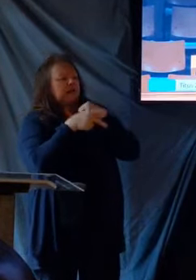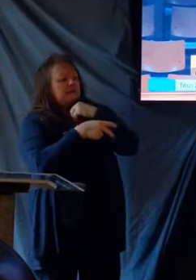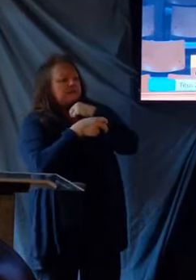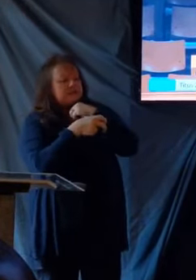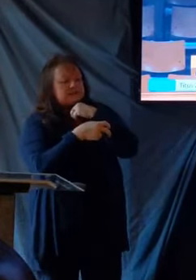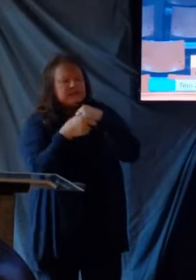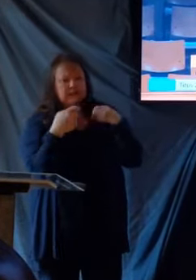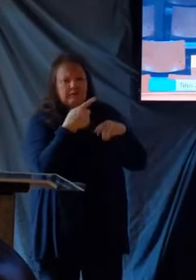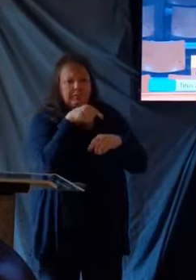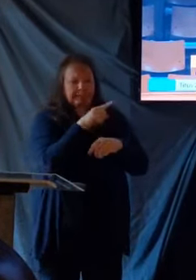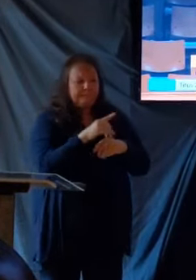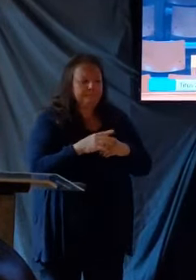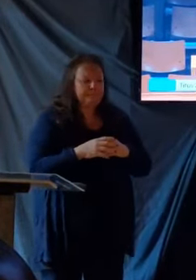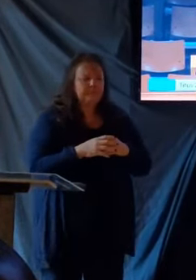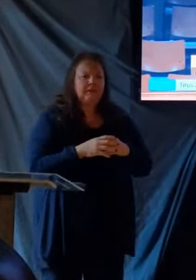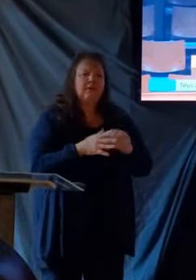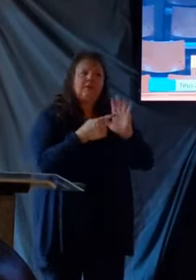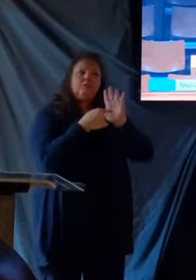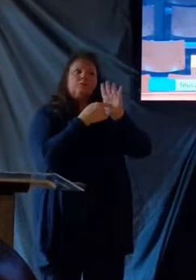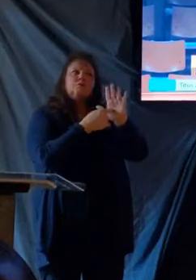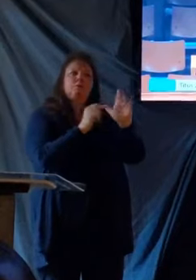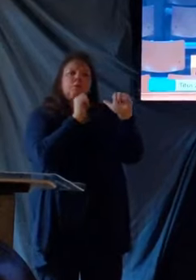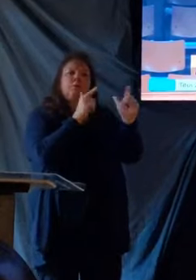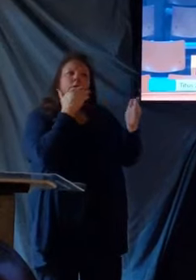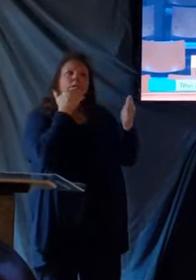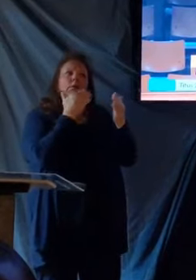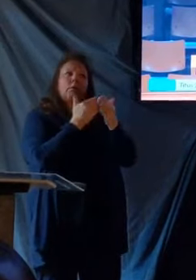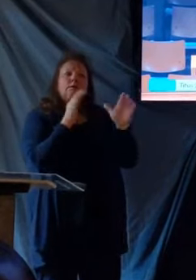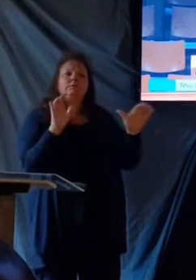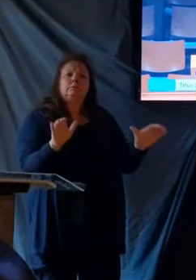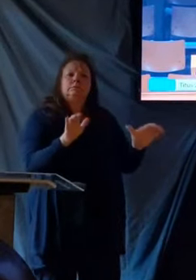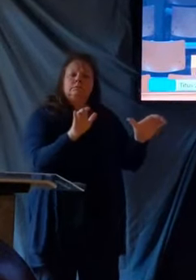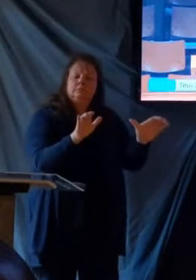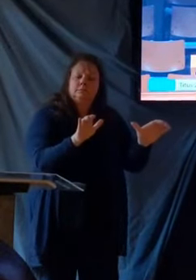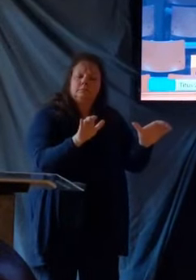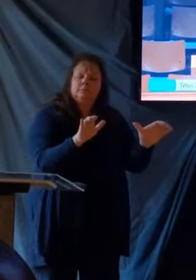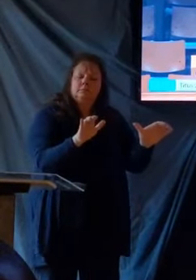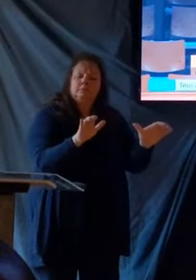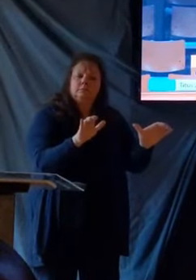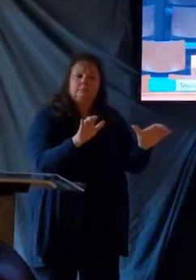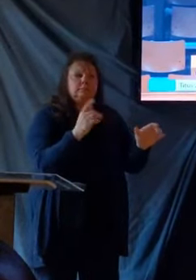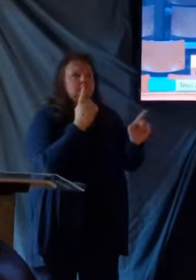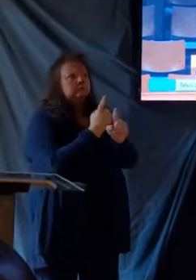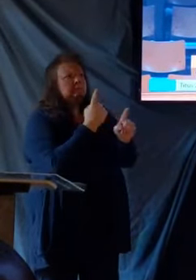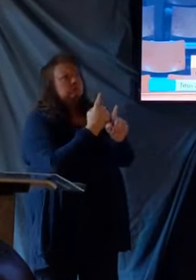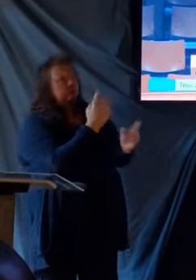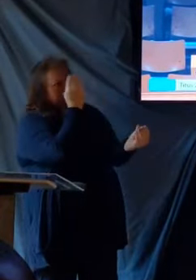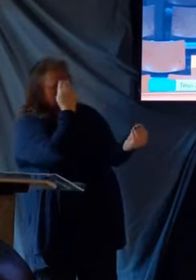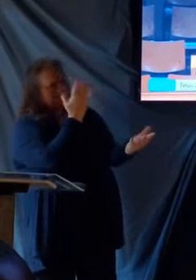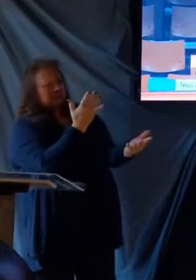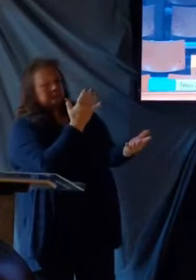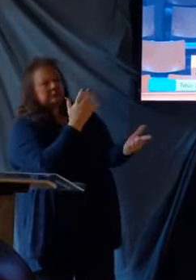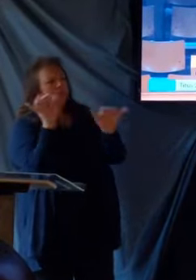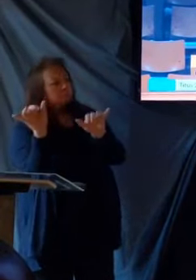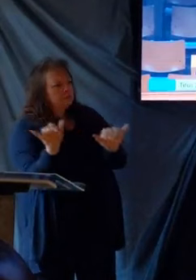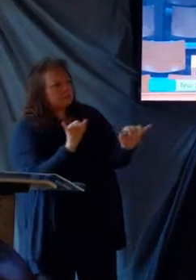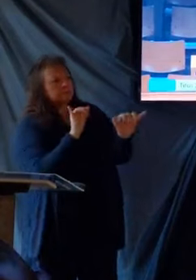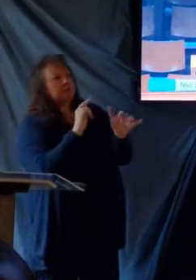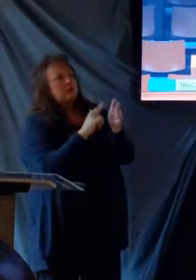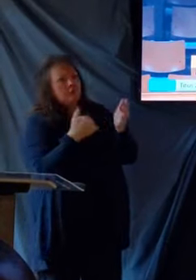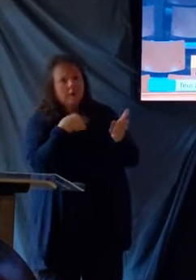pilfering. But showing all good faith. Conducting ourselves faithfully, consistent with